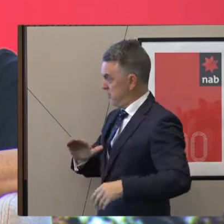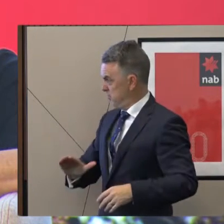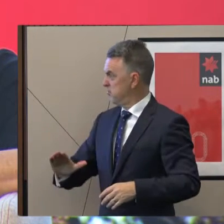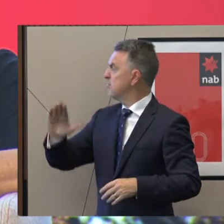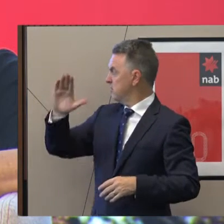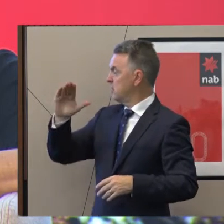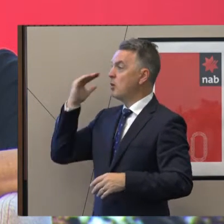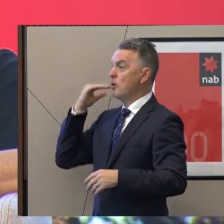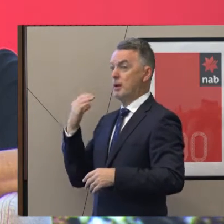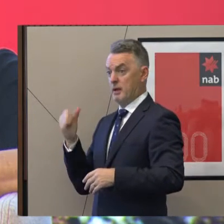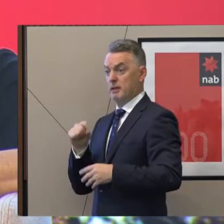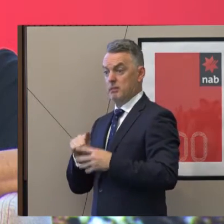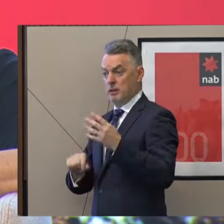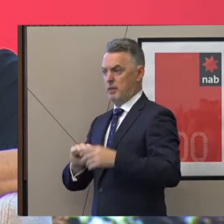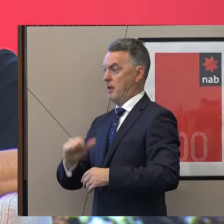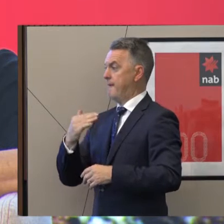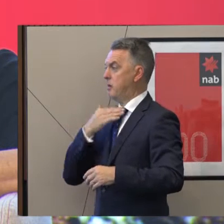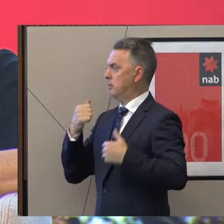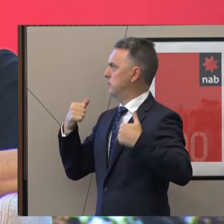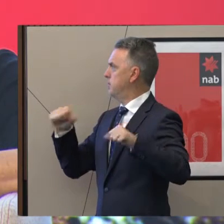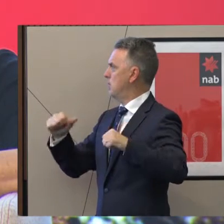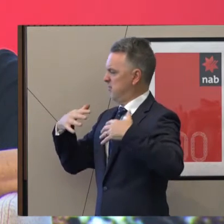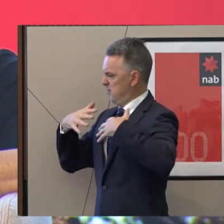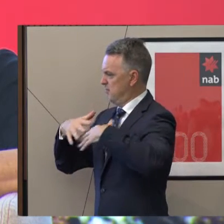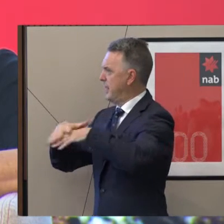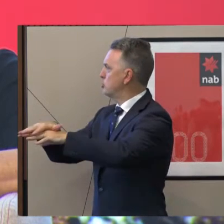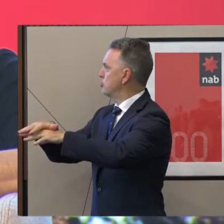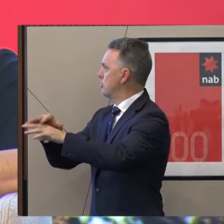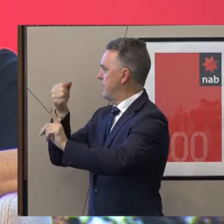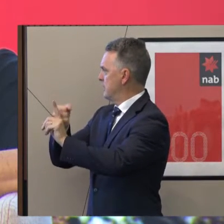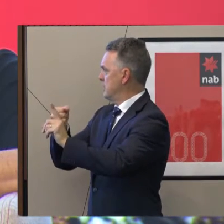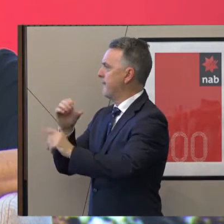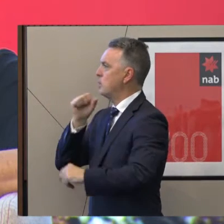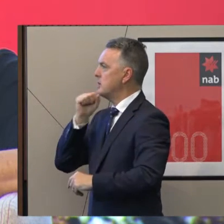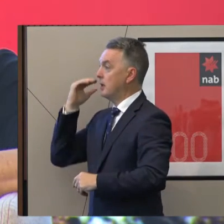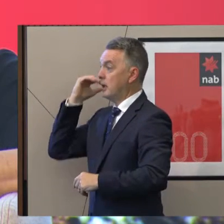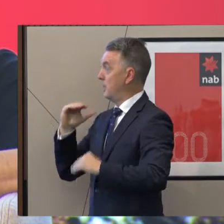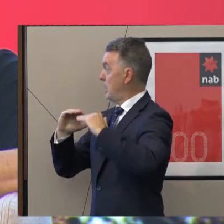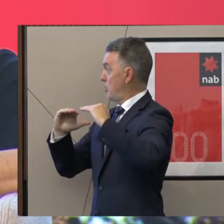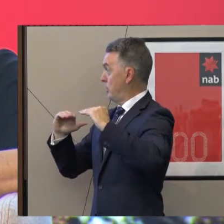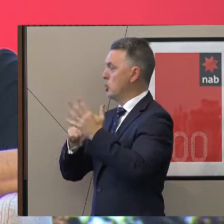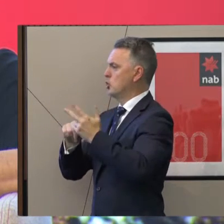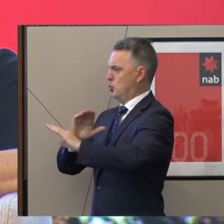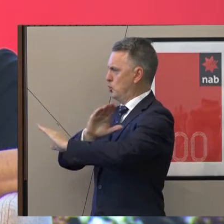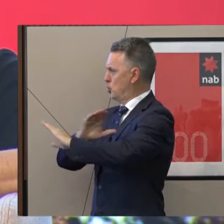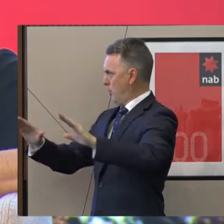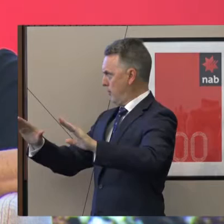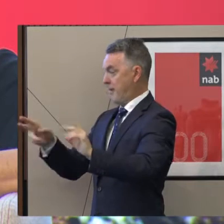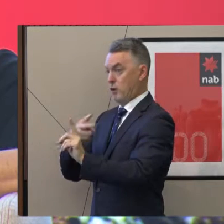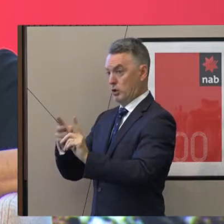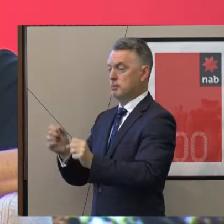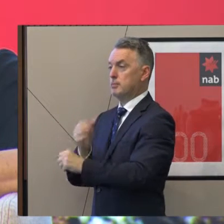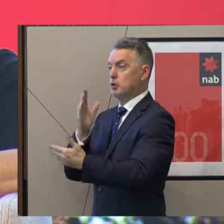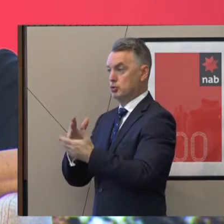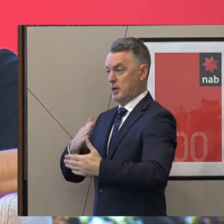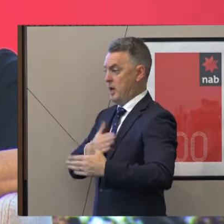of women with disabilities are now being heard in mainstream advocacy for gender equity, to stop violence and to ensure access